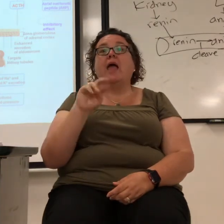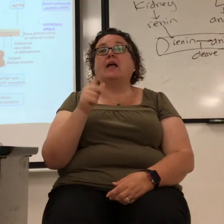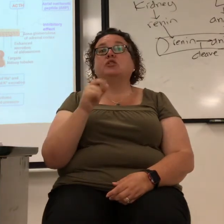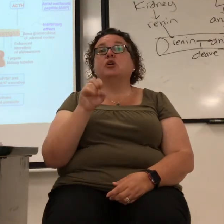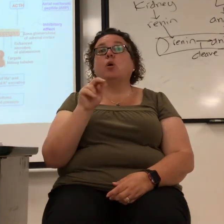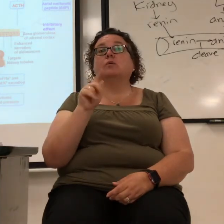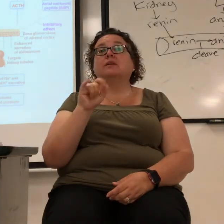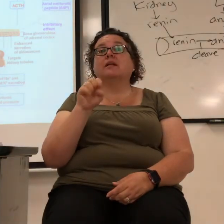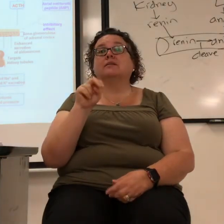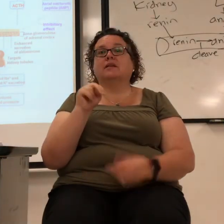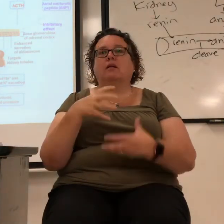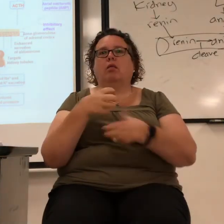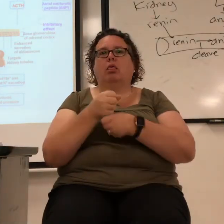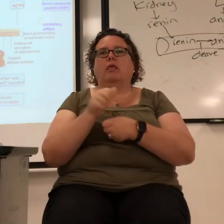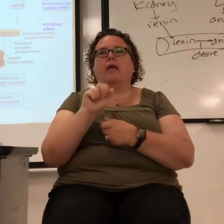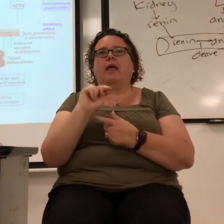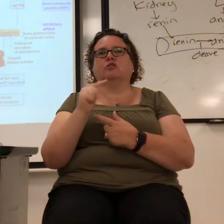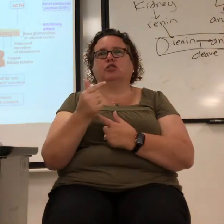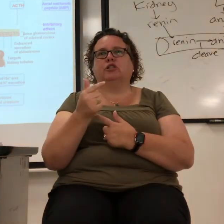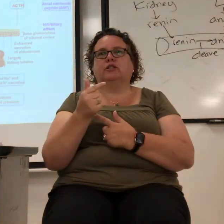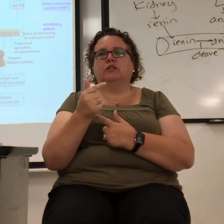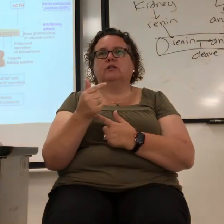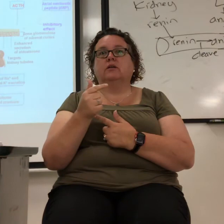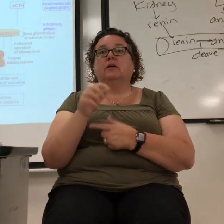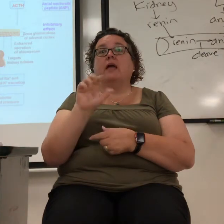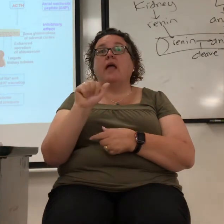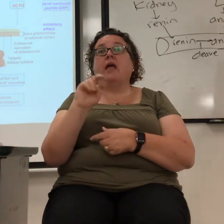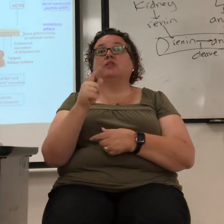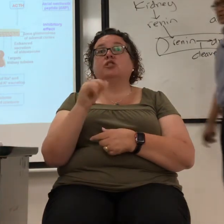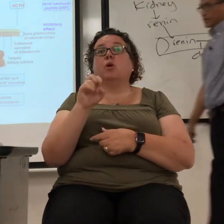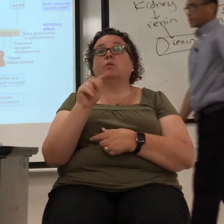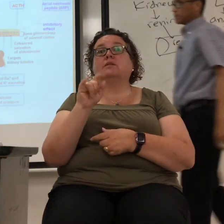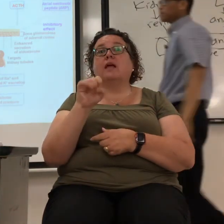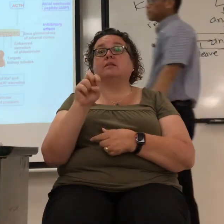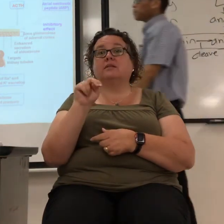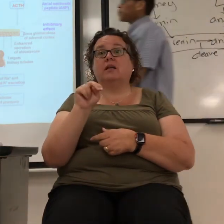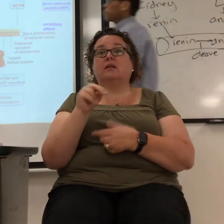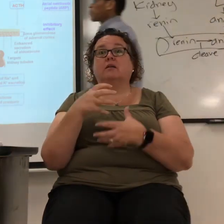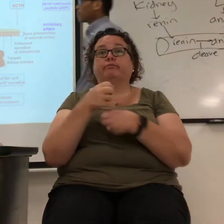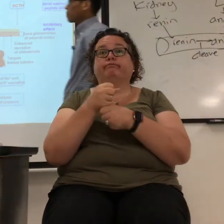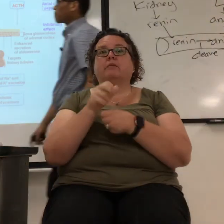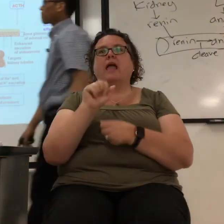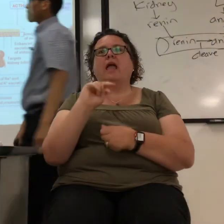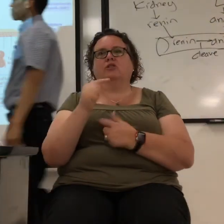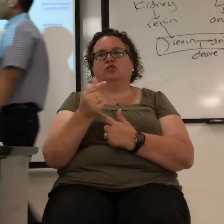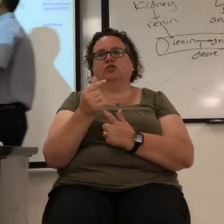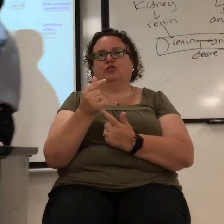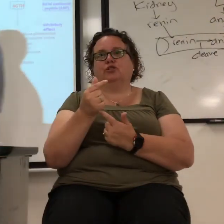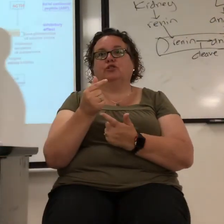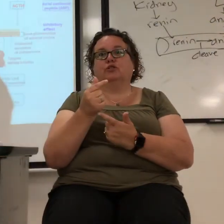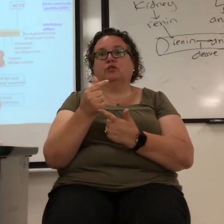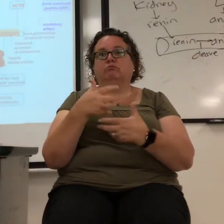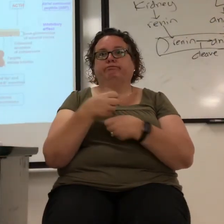angiotensin 2 for short. ANG is angiotensin.